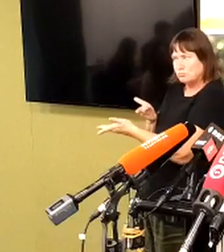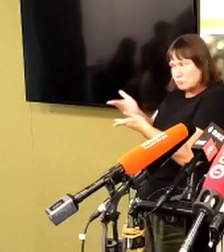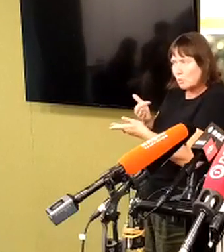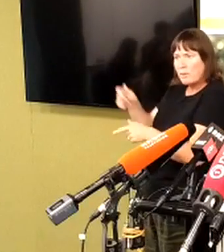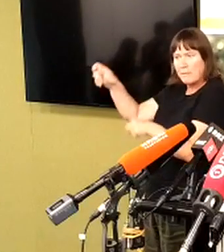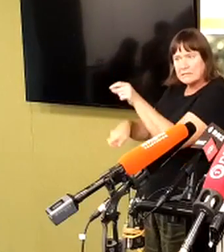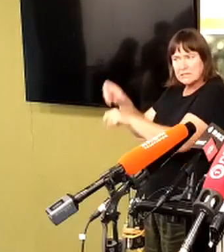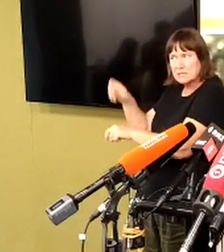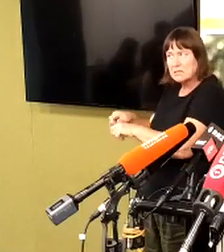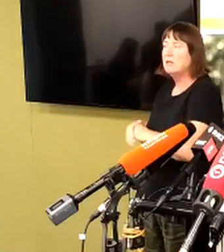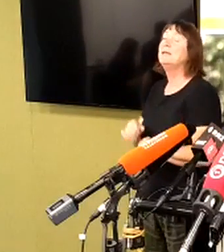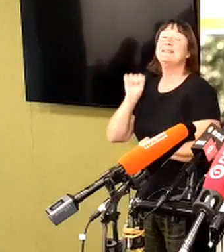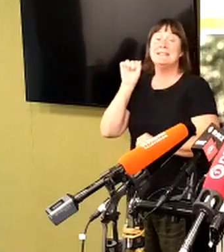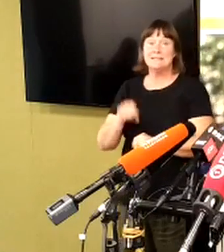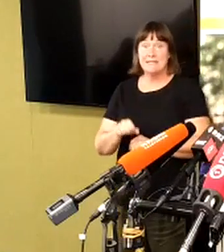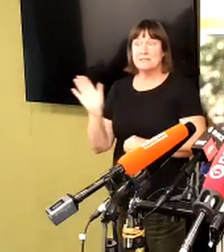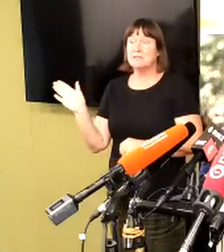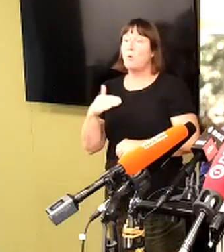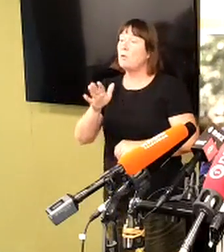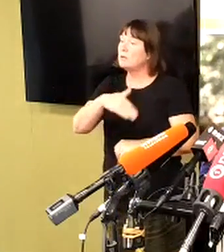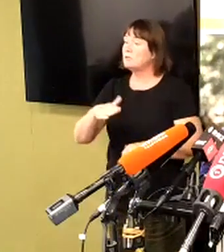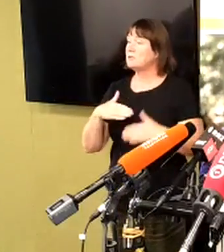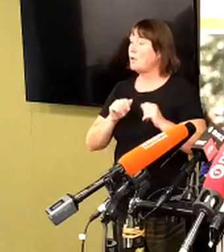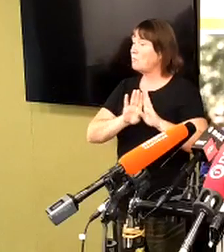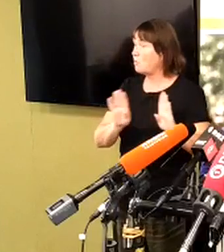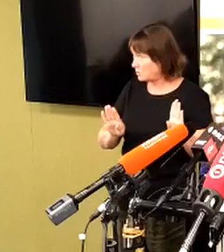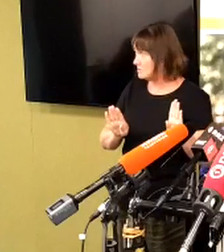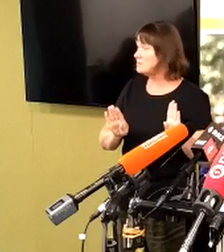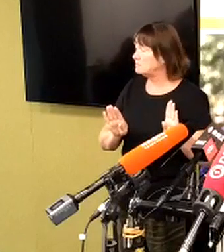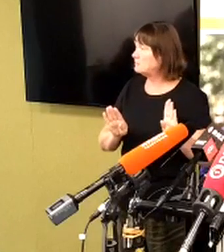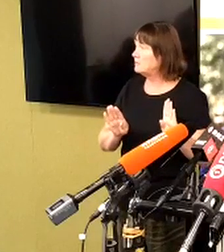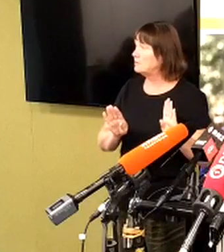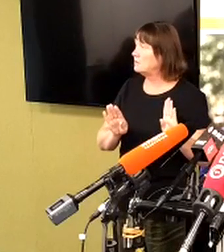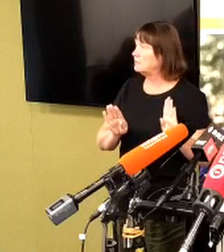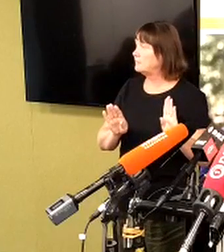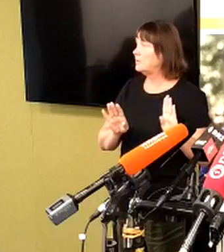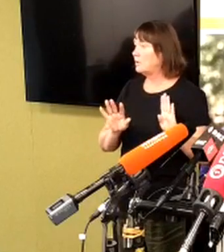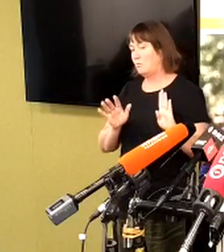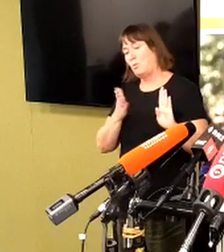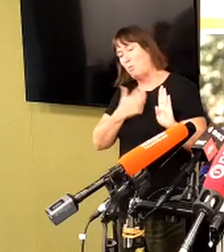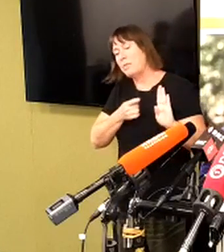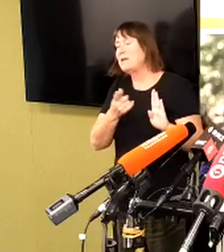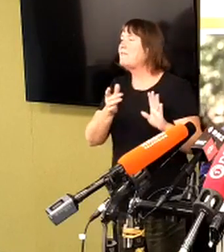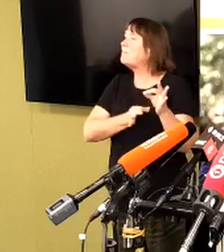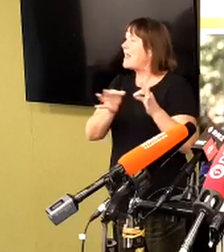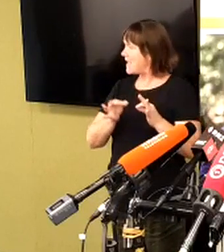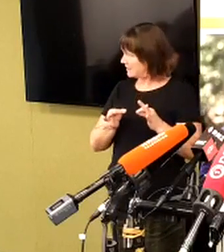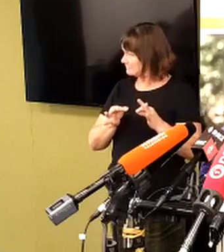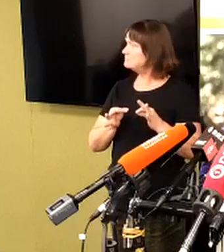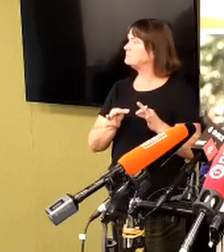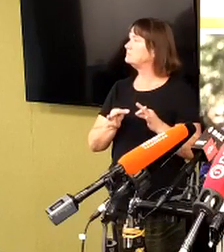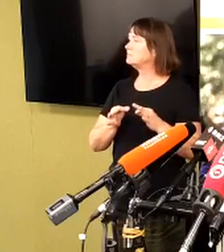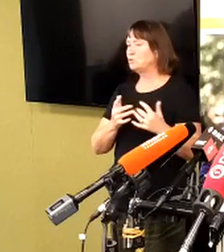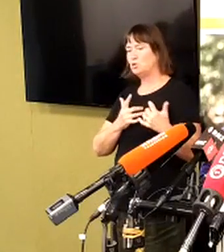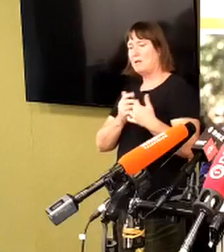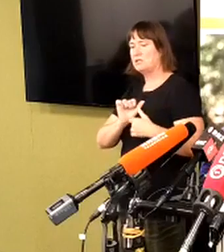we're looking at is for every district health board to have a plan that complements what their primary care practices are